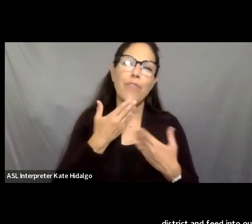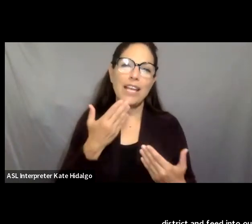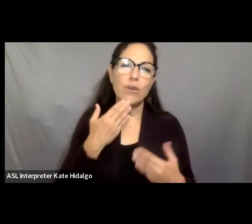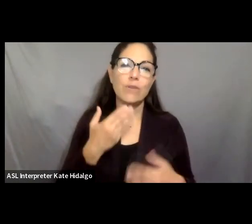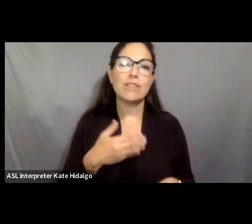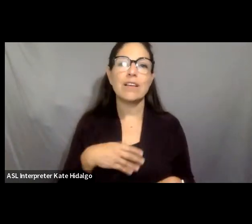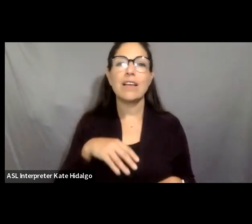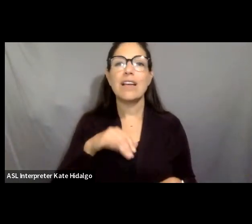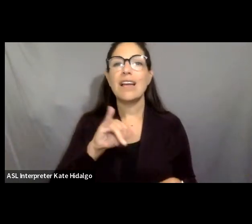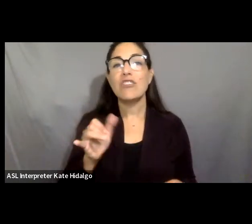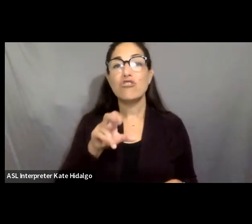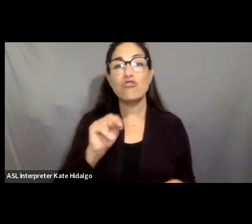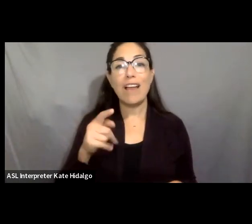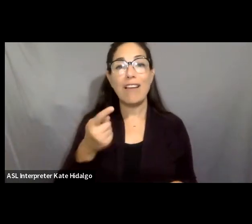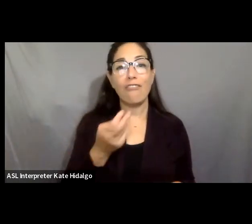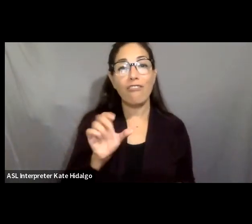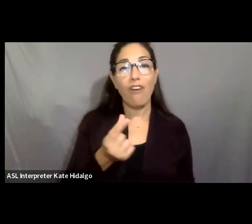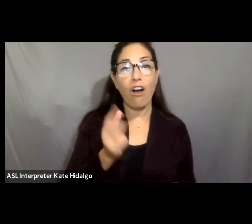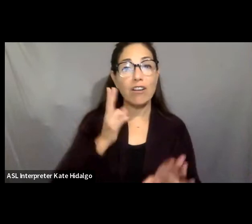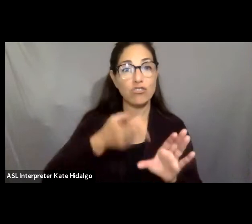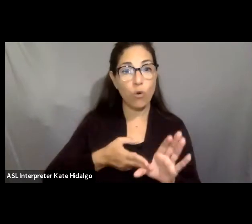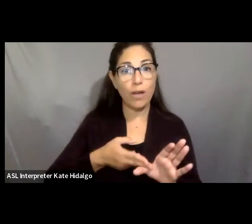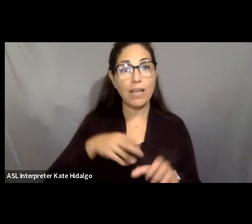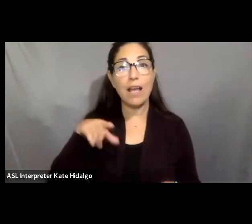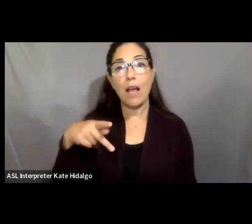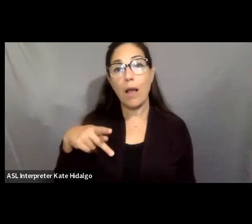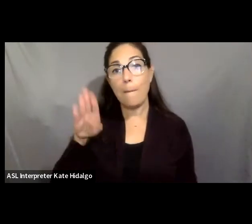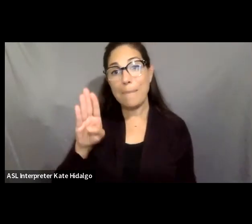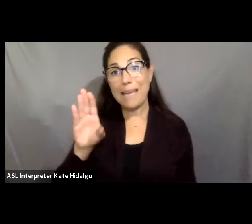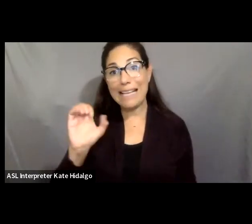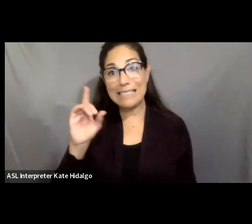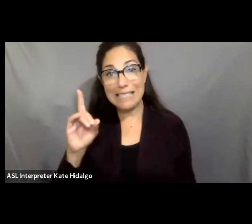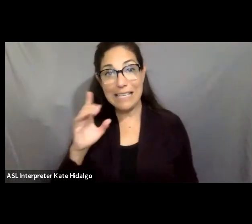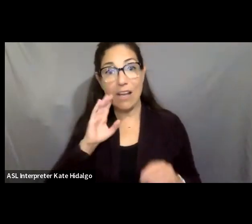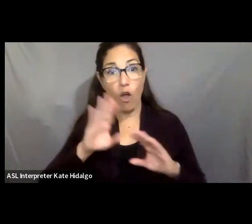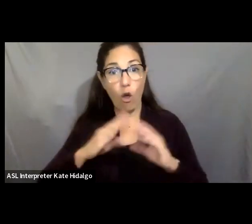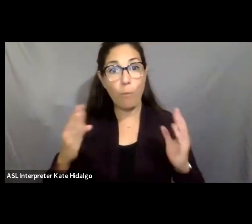Jen Fong joined us. The BSD had their opening at my school,